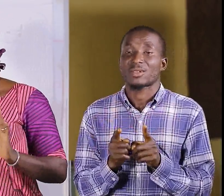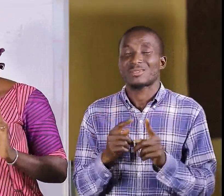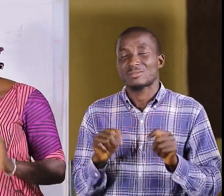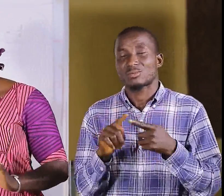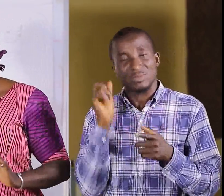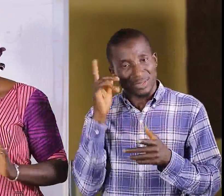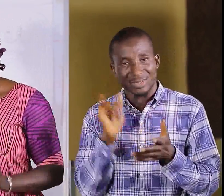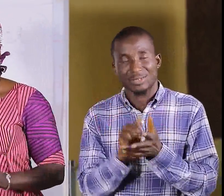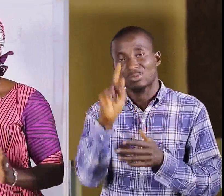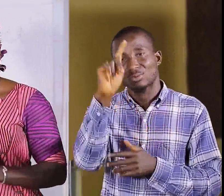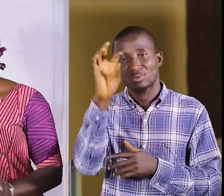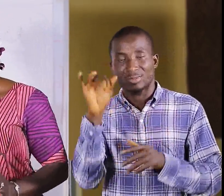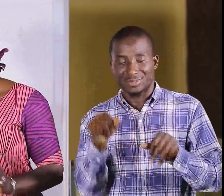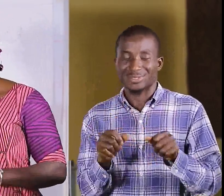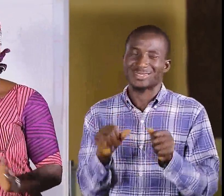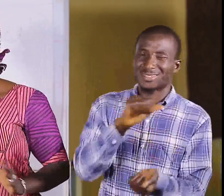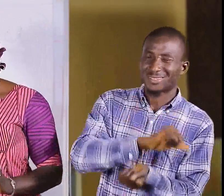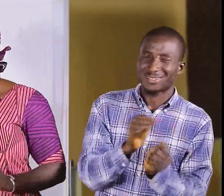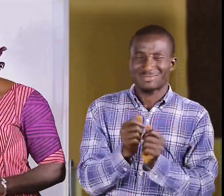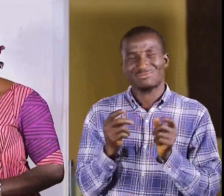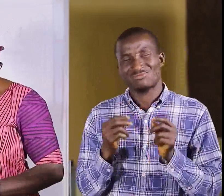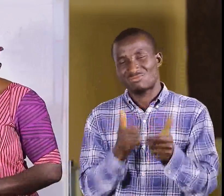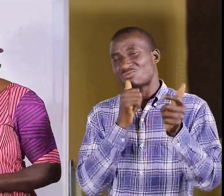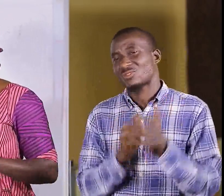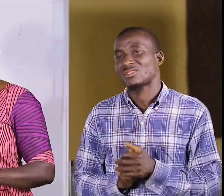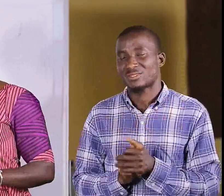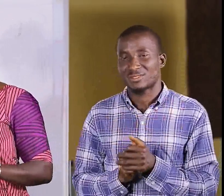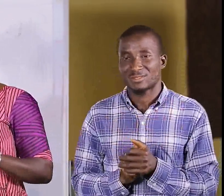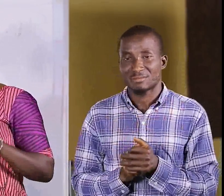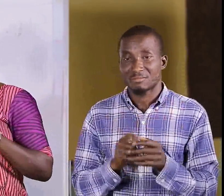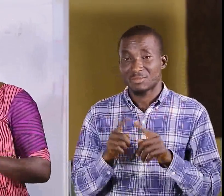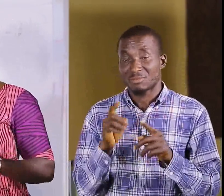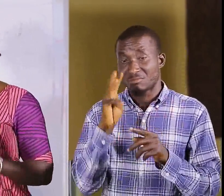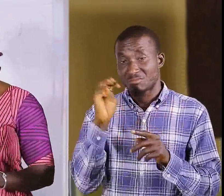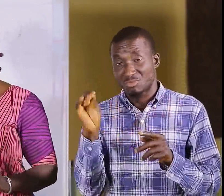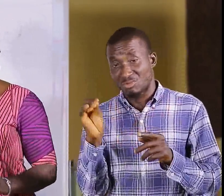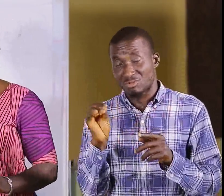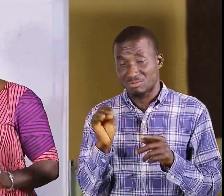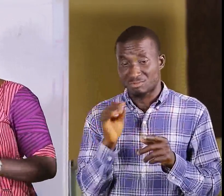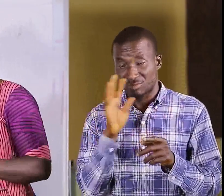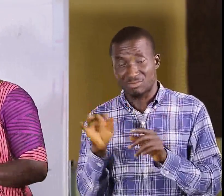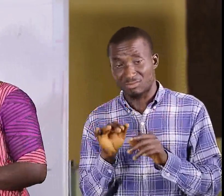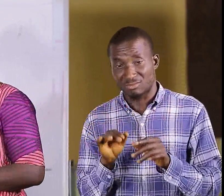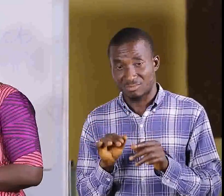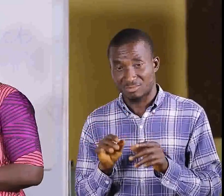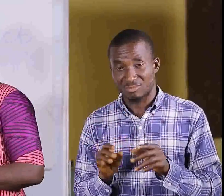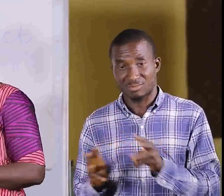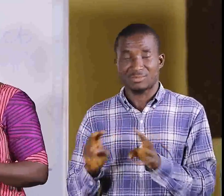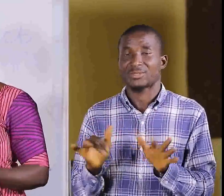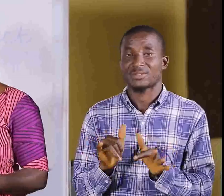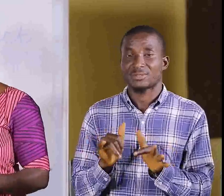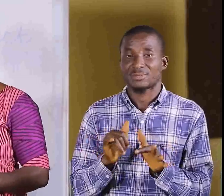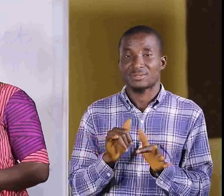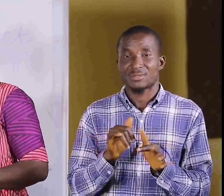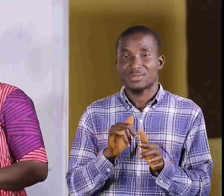that tone can change quickly. It doesn't take anything to change mood. Once I need to deliver a particular message, the tone changes. When